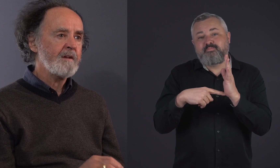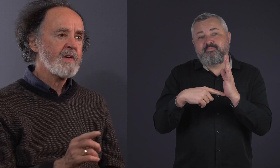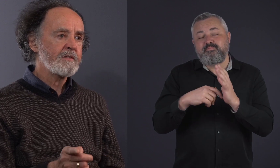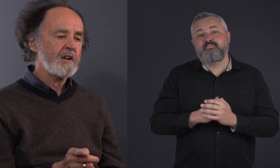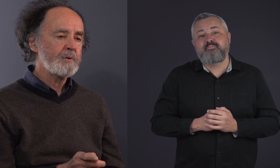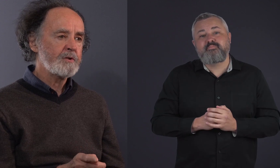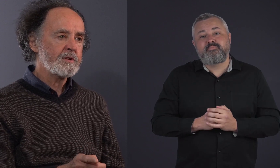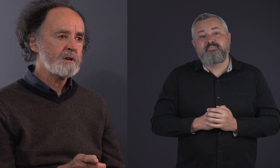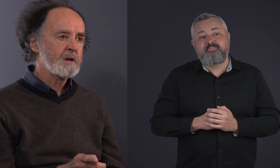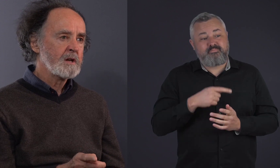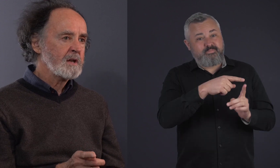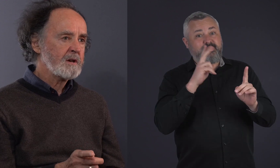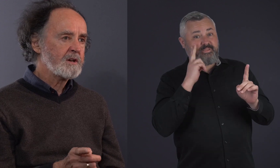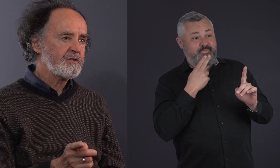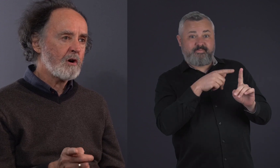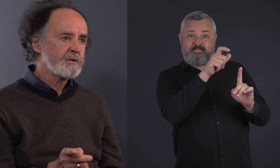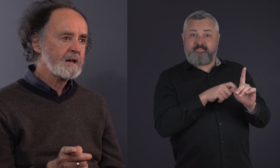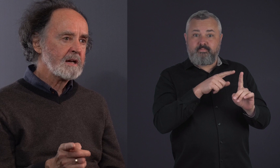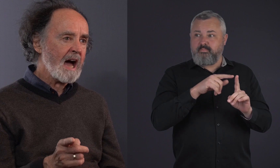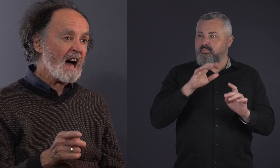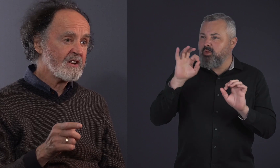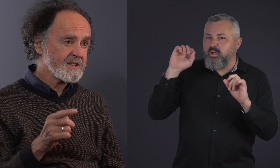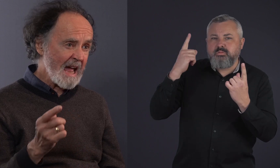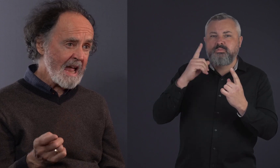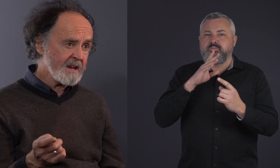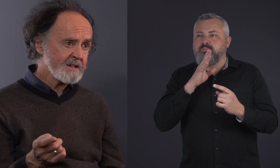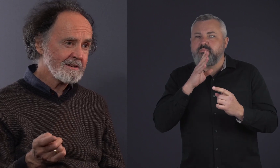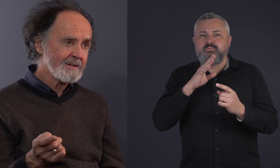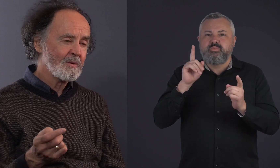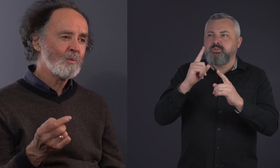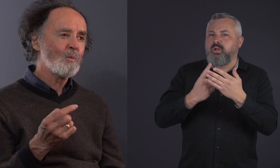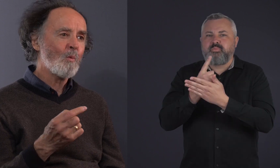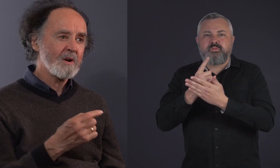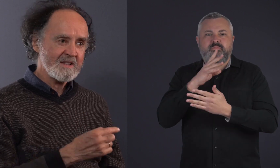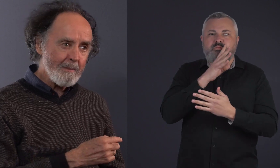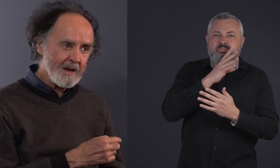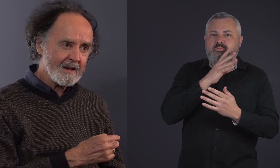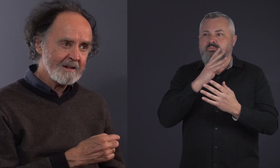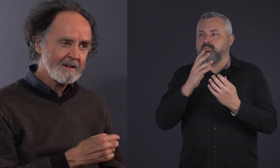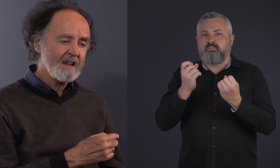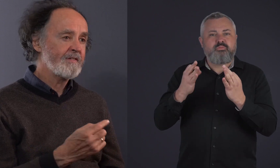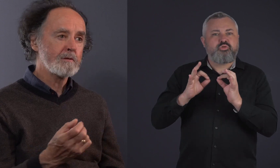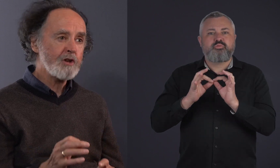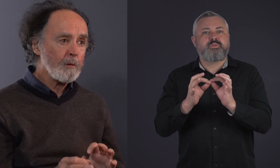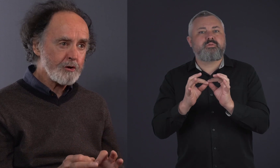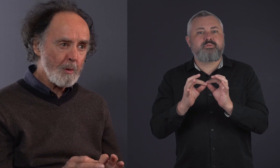If that deaf person does not understand what is happening, if there is no